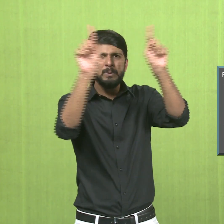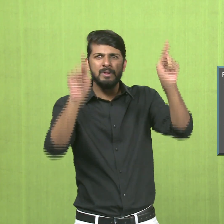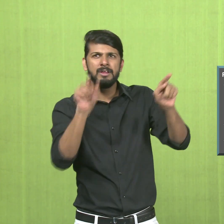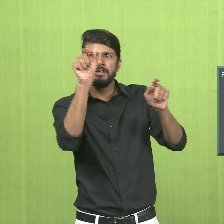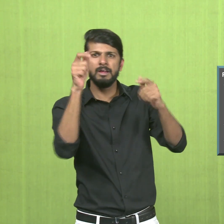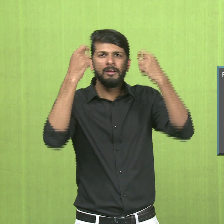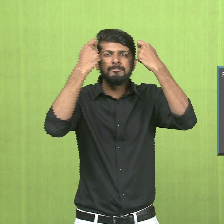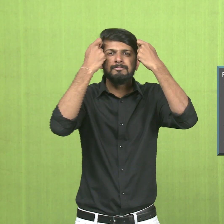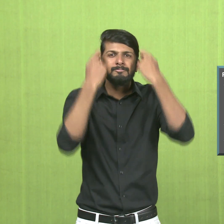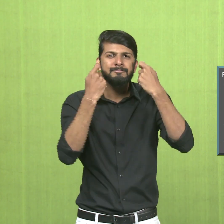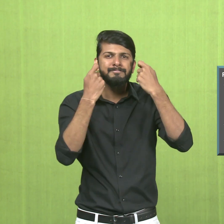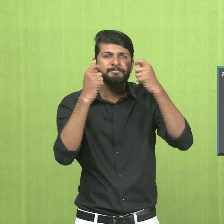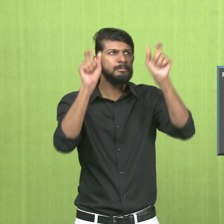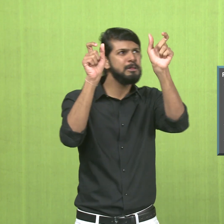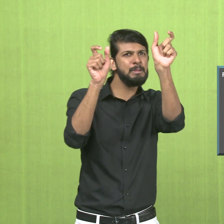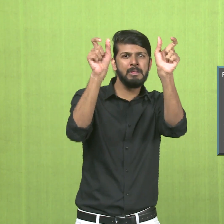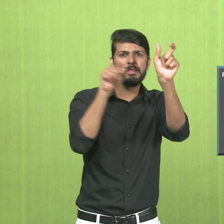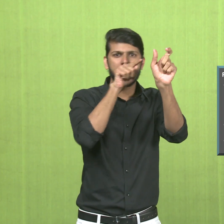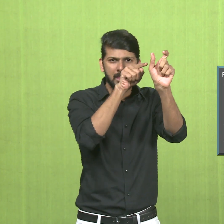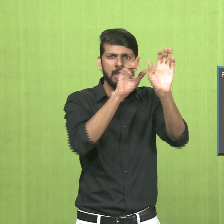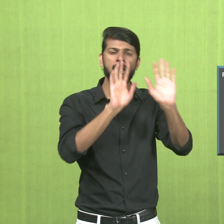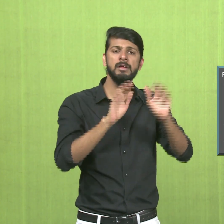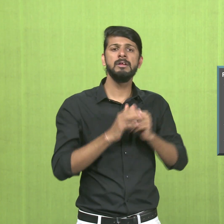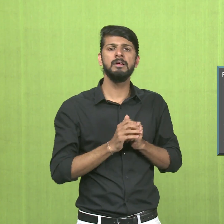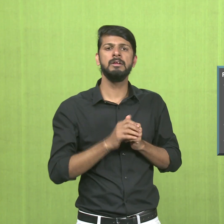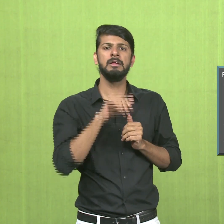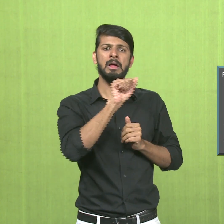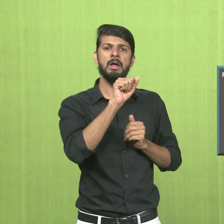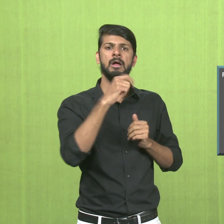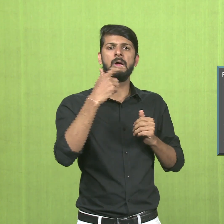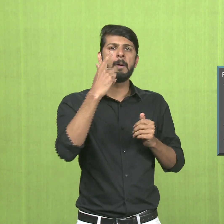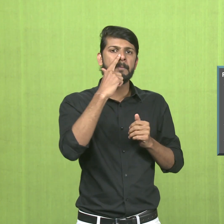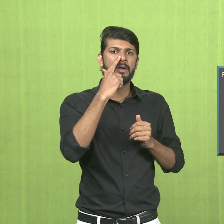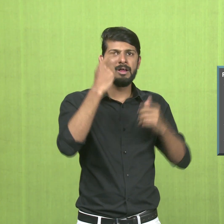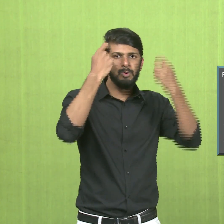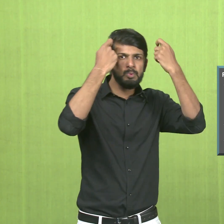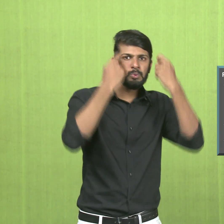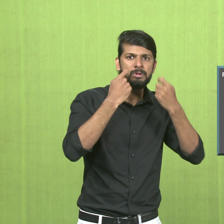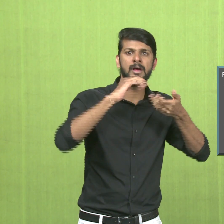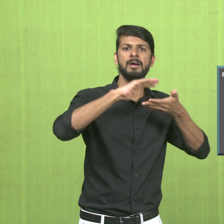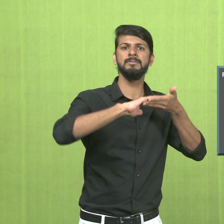Right next to the Palghat Devi, you would also see the ceremonial